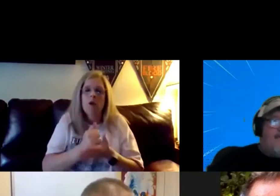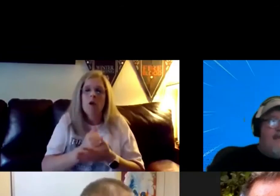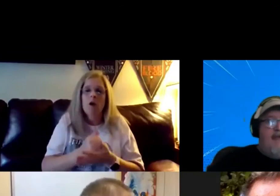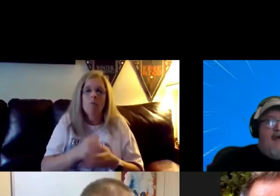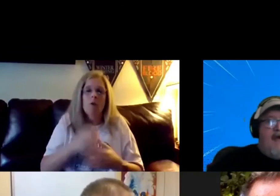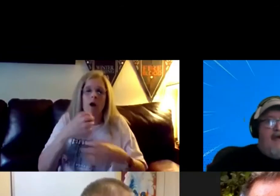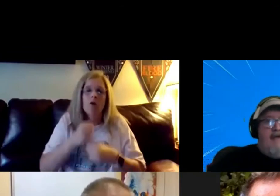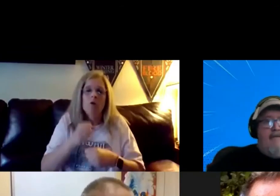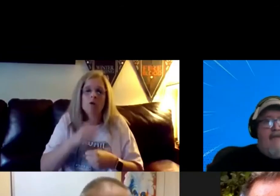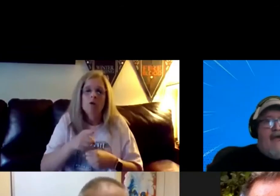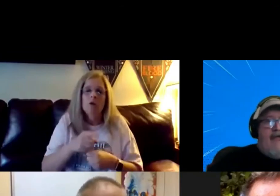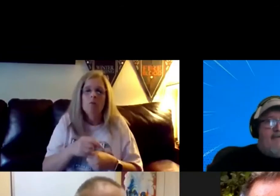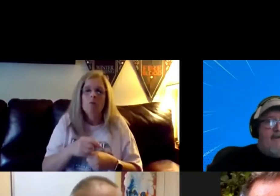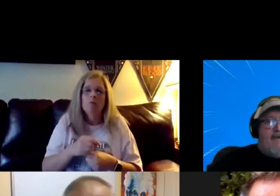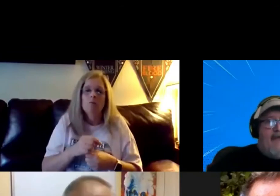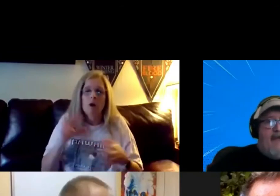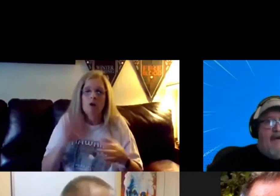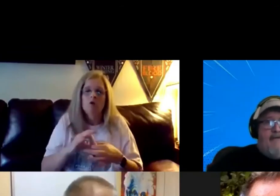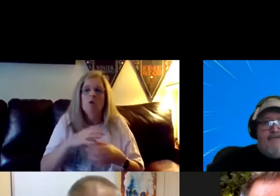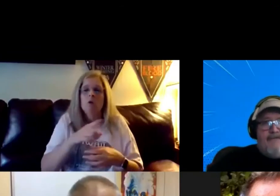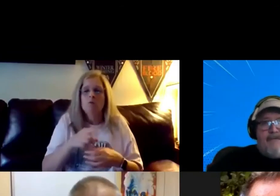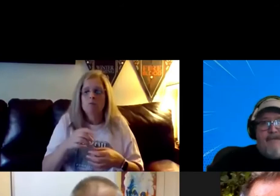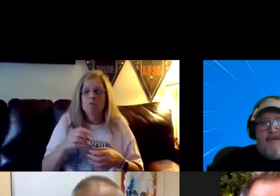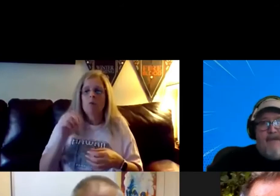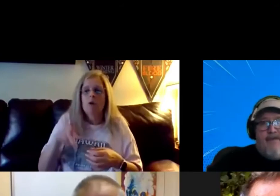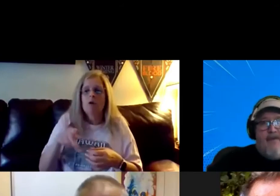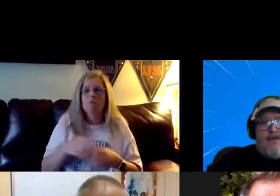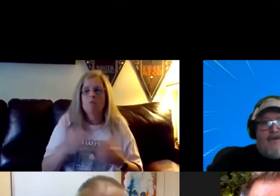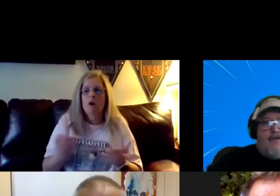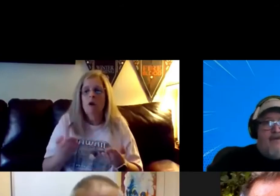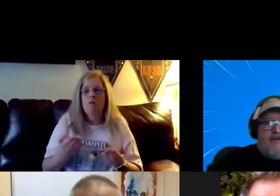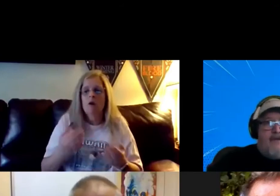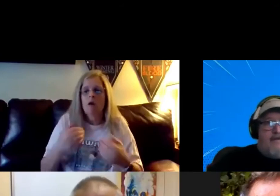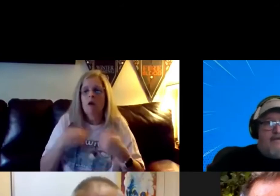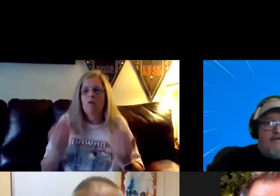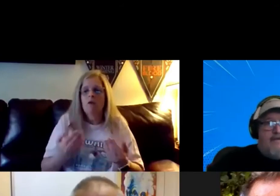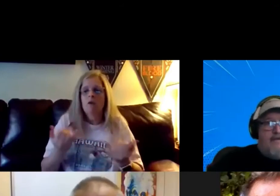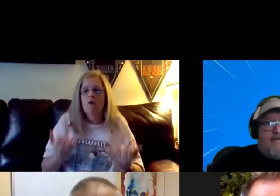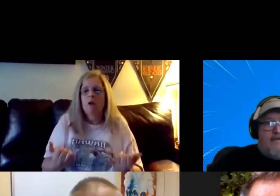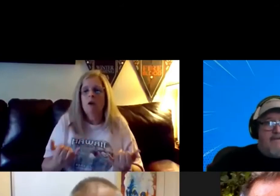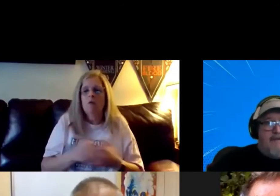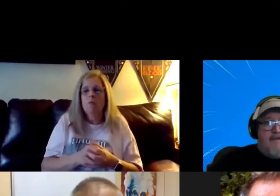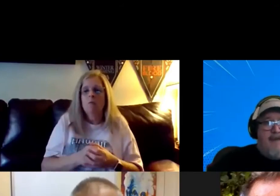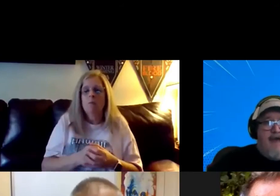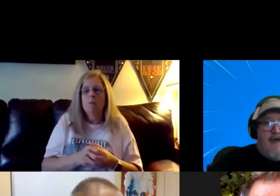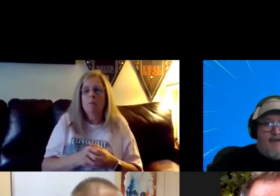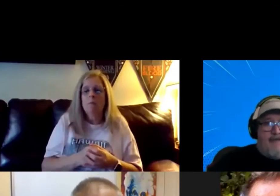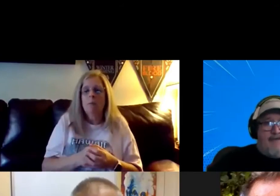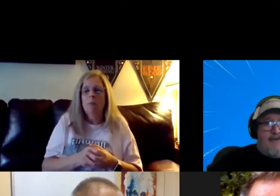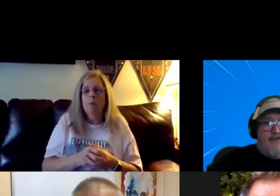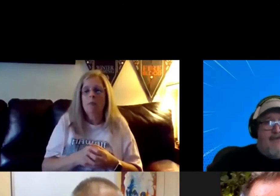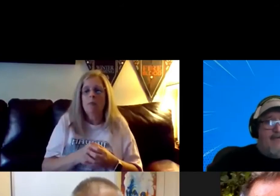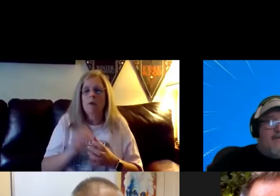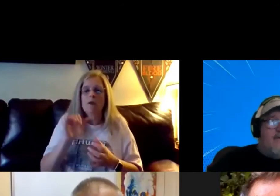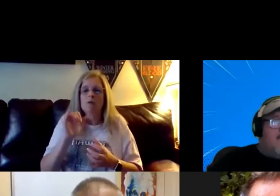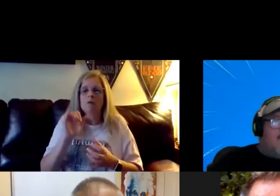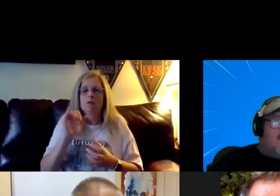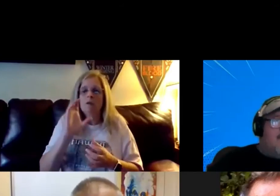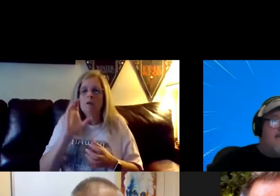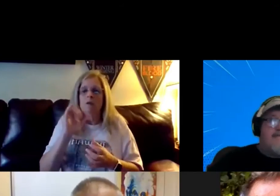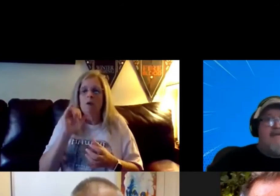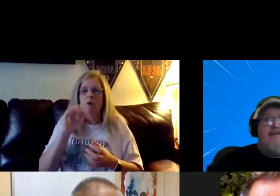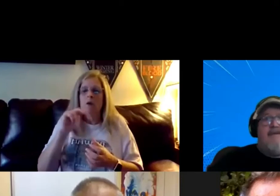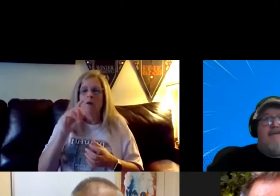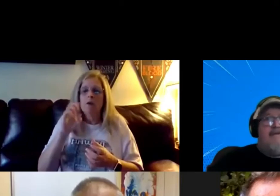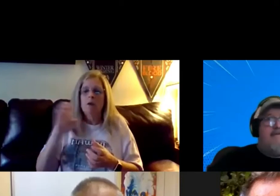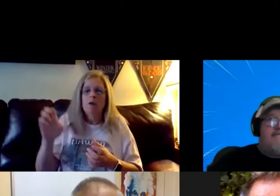him. I have here now the one and only Cindy Hopkins, who